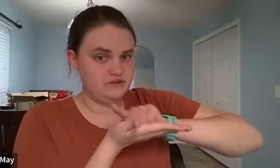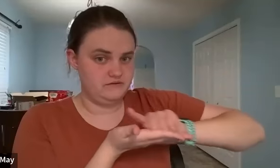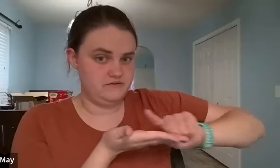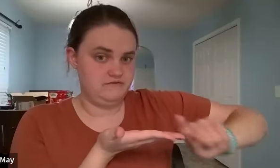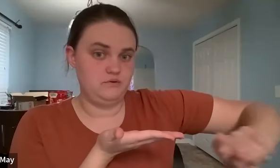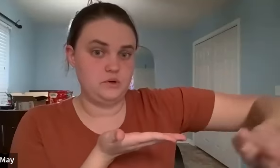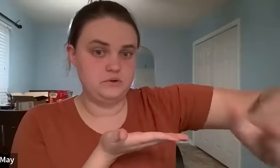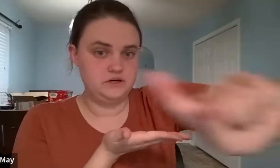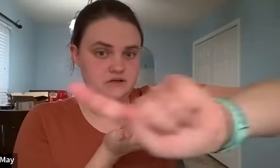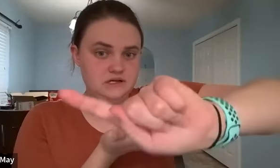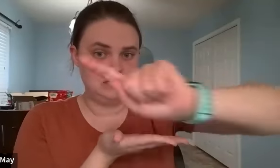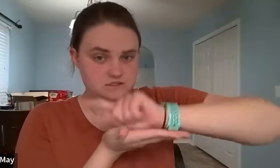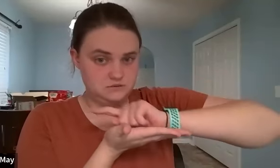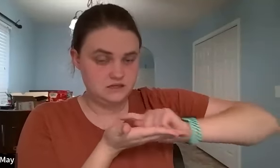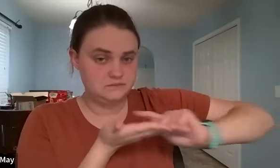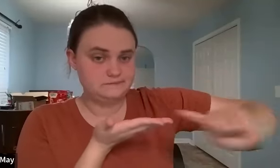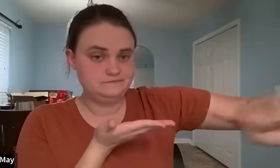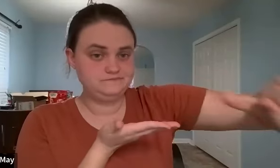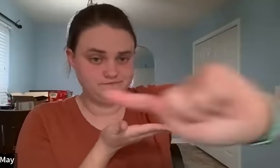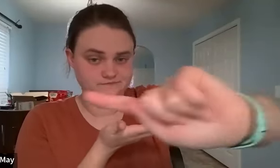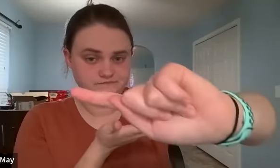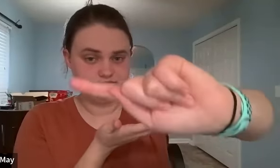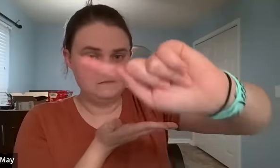it forward next week.